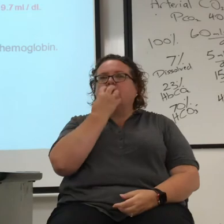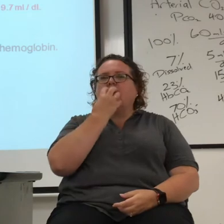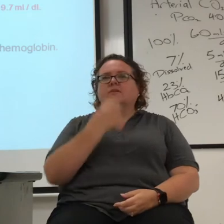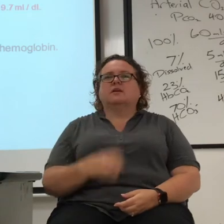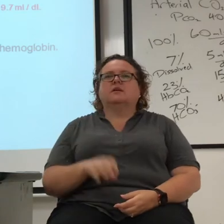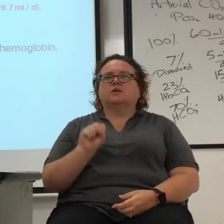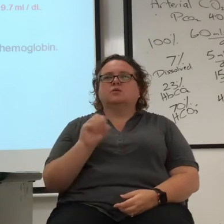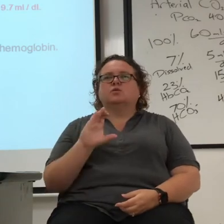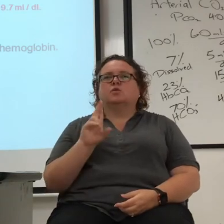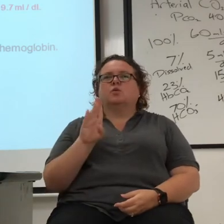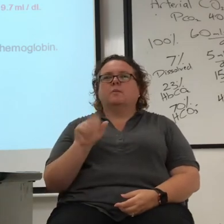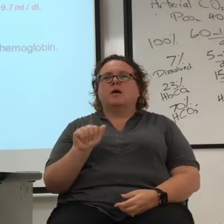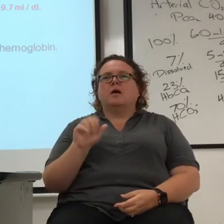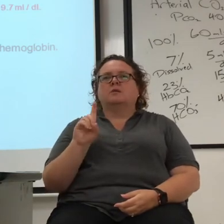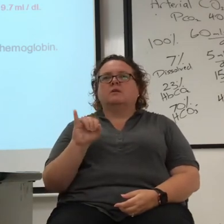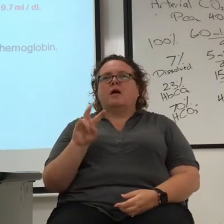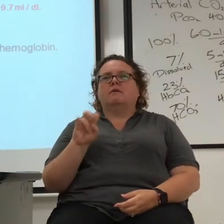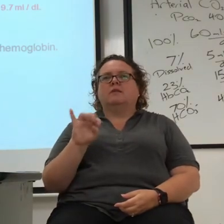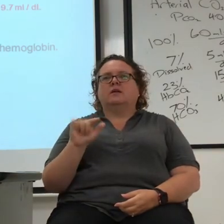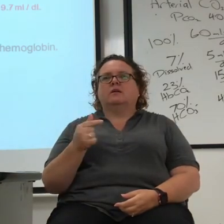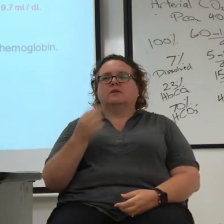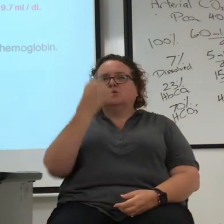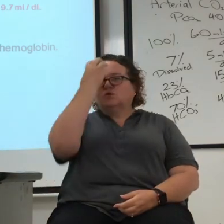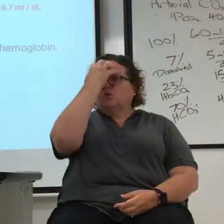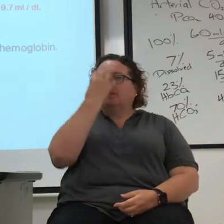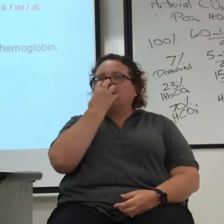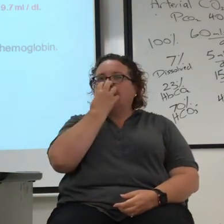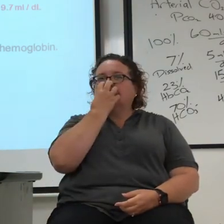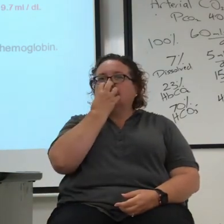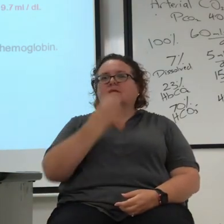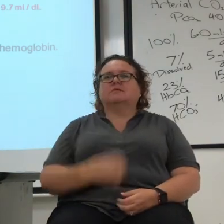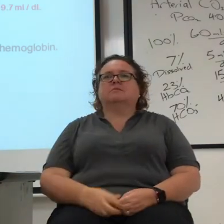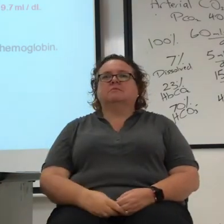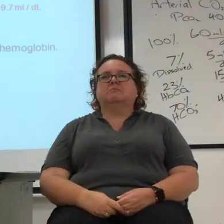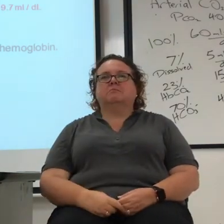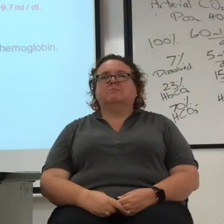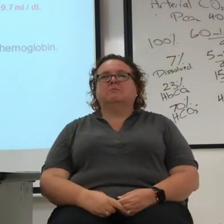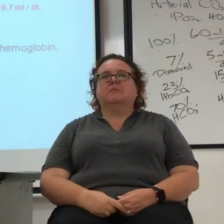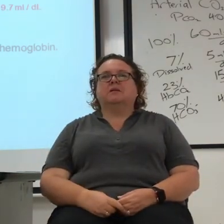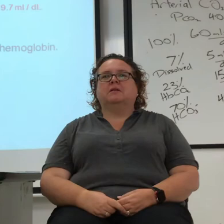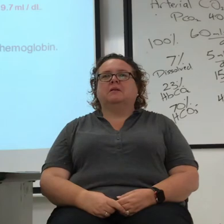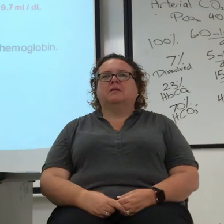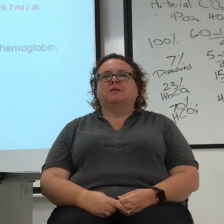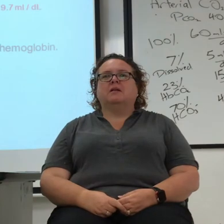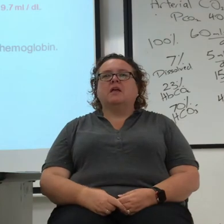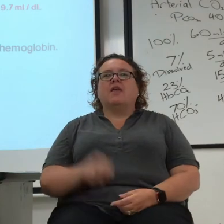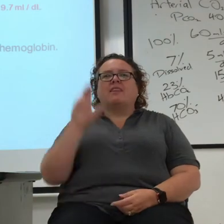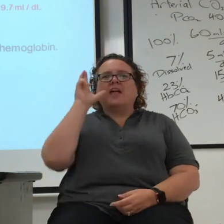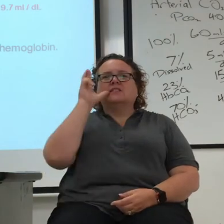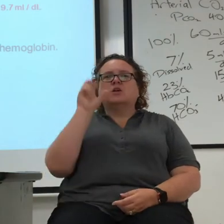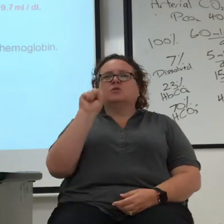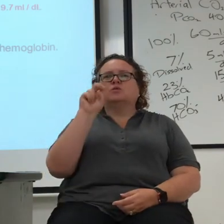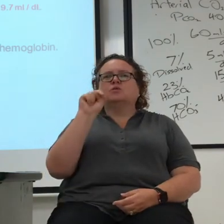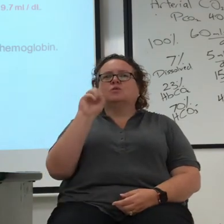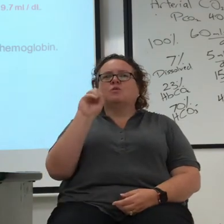Alright, so again, here are the two mechanisms where you transport oxygen dissolved or bound to